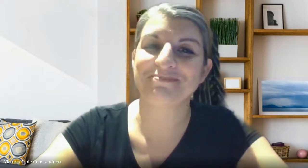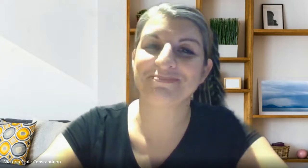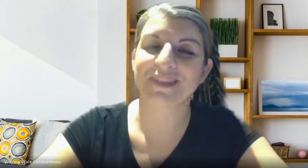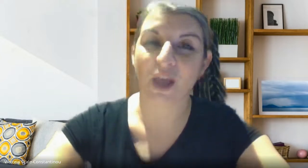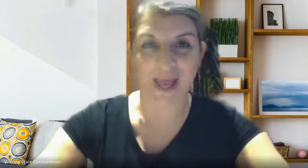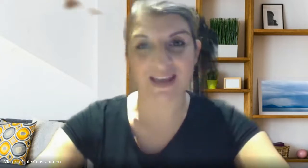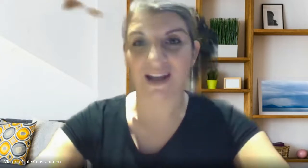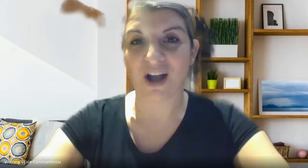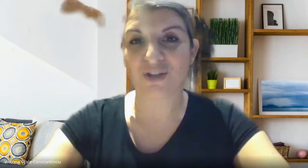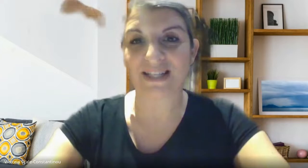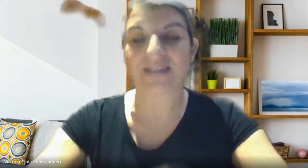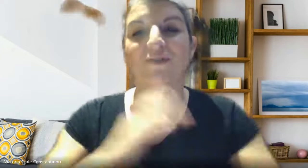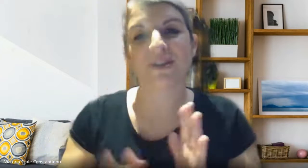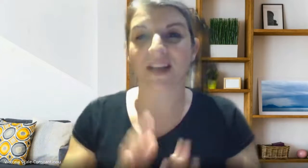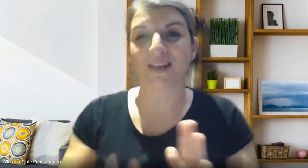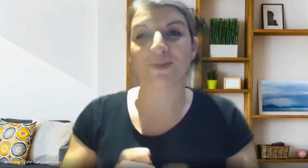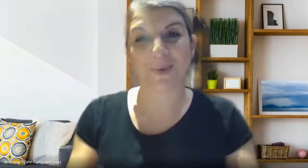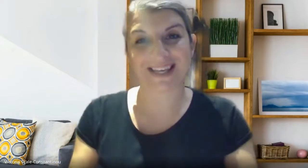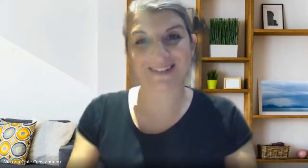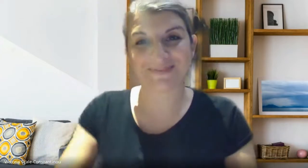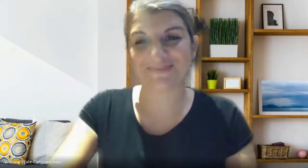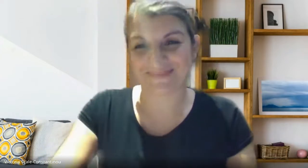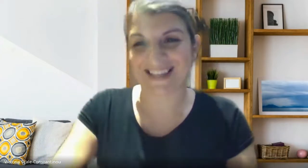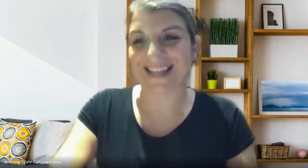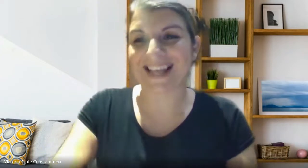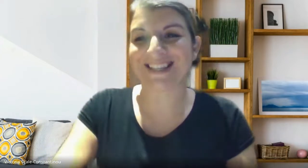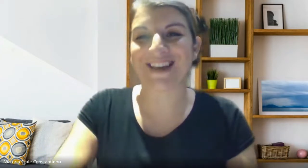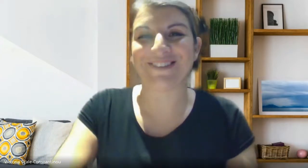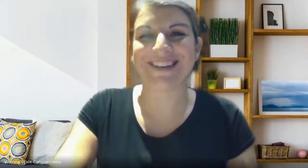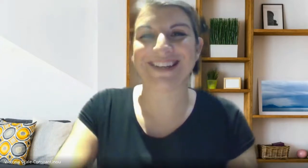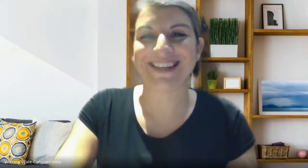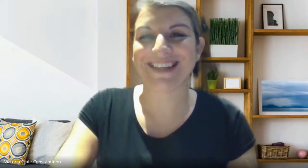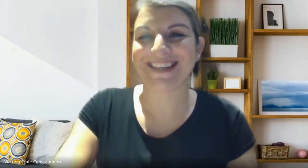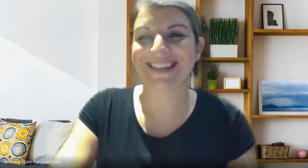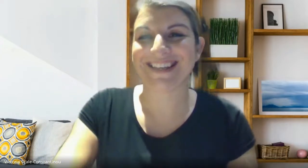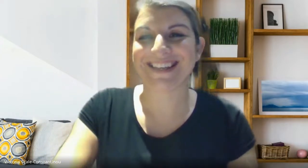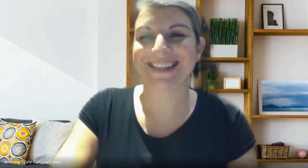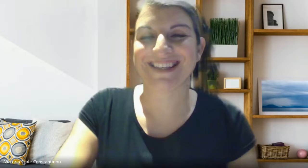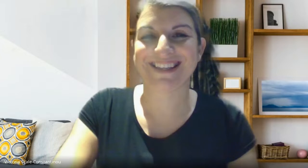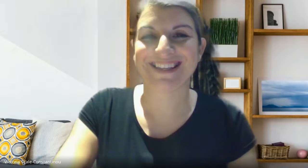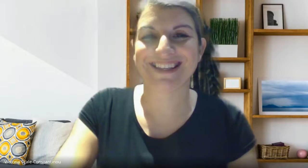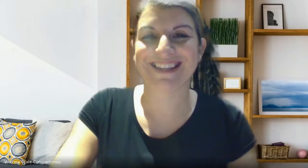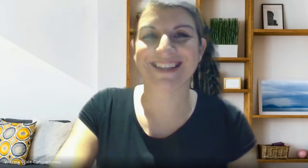today. Okay, are you ready for our sign of the week? Let's go.